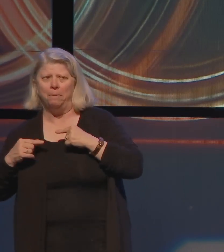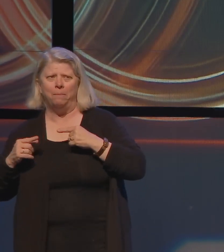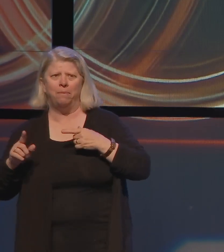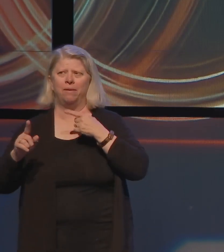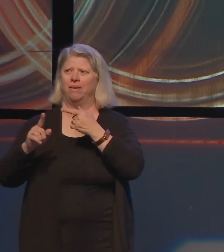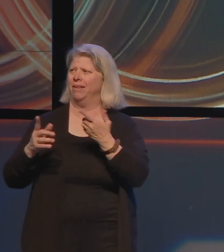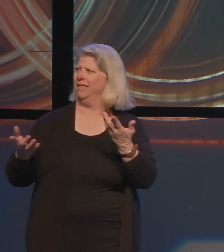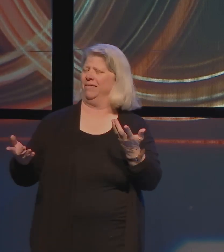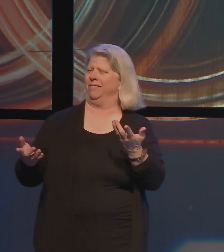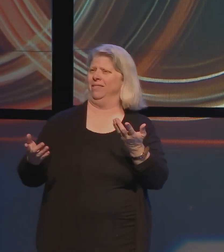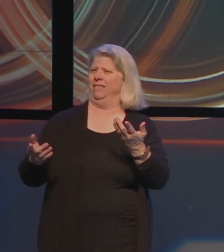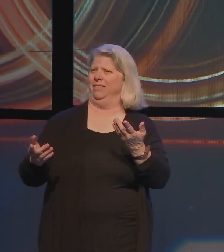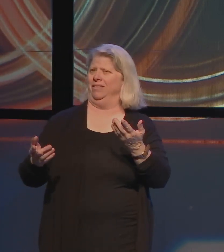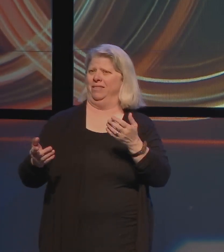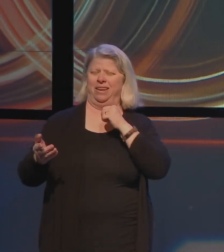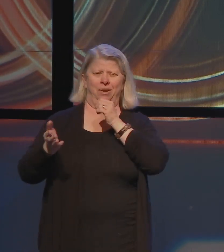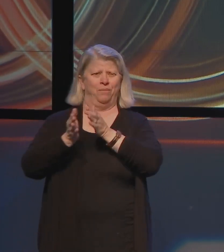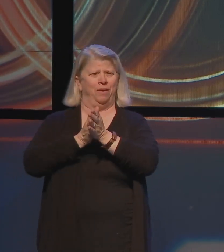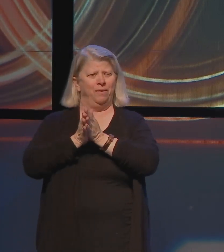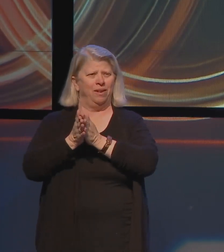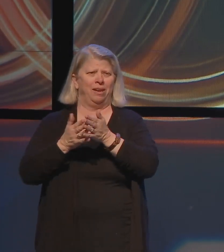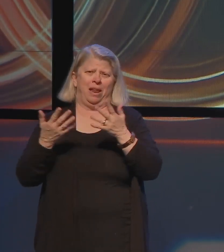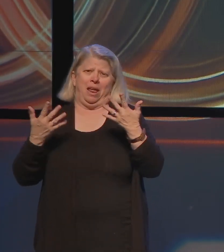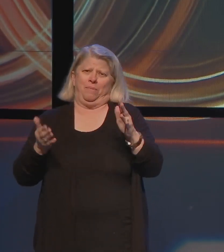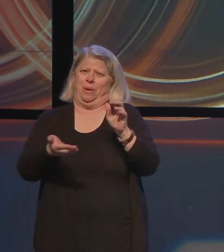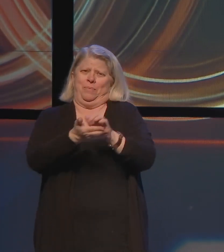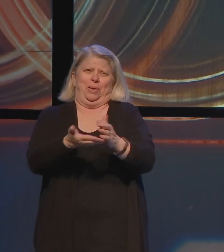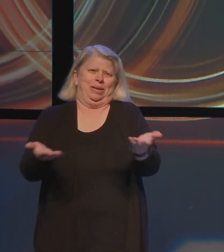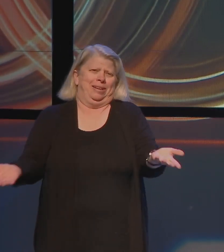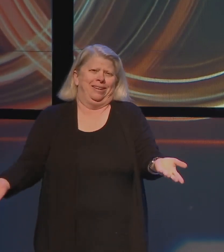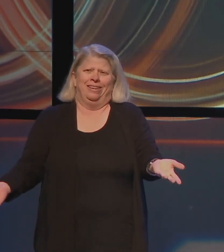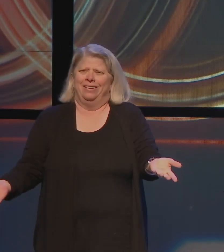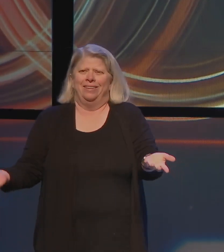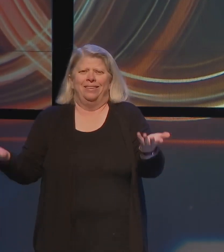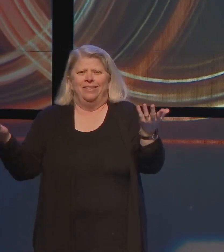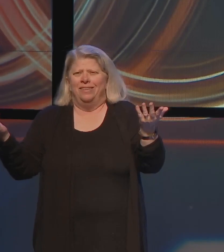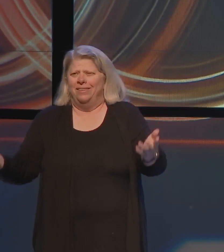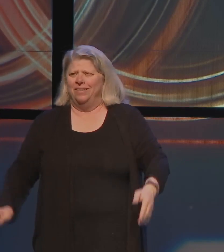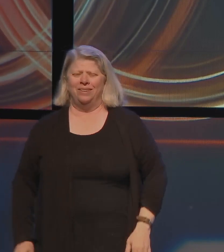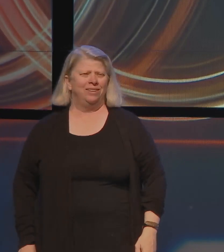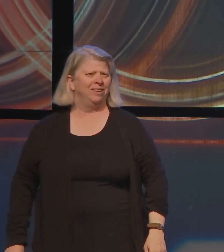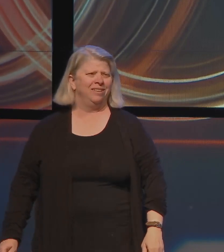gym. That just doesn't motivate me. I'm already married.